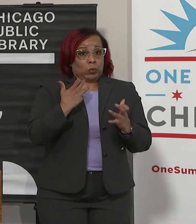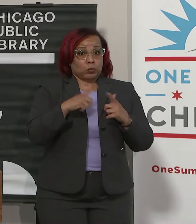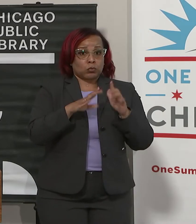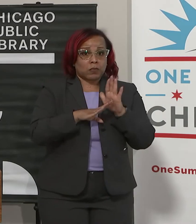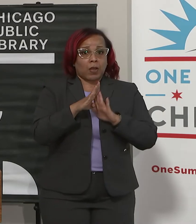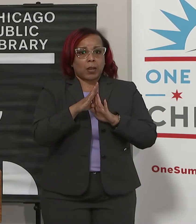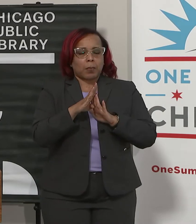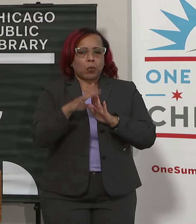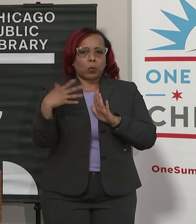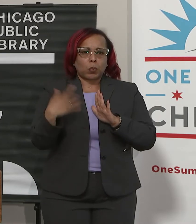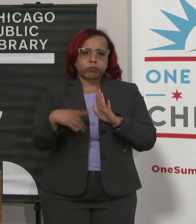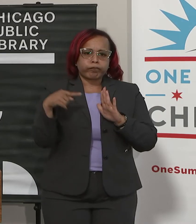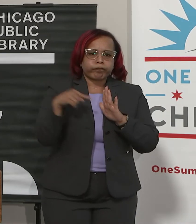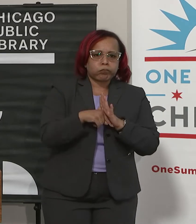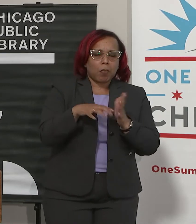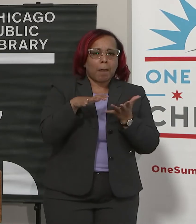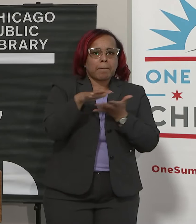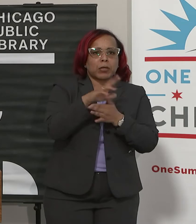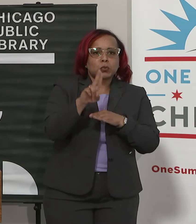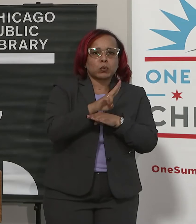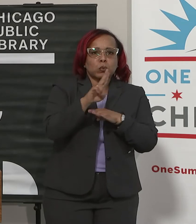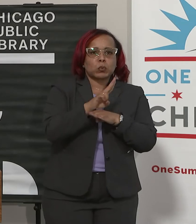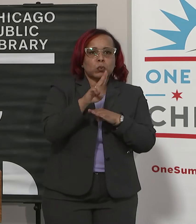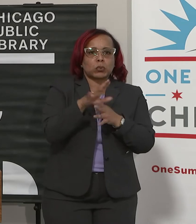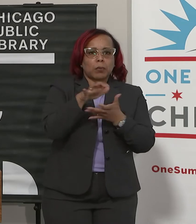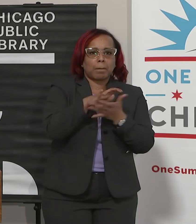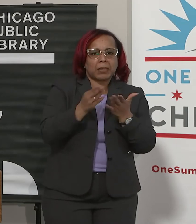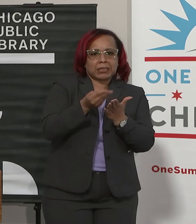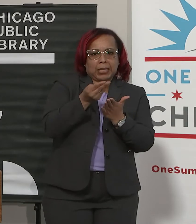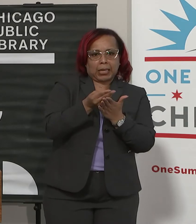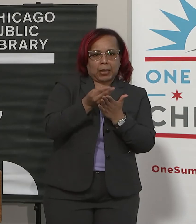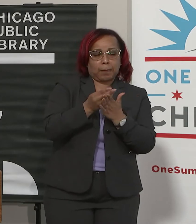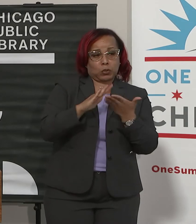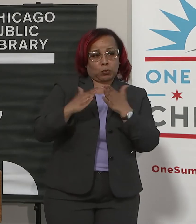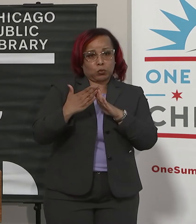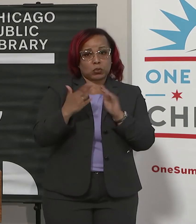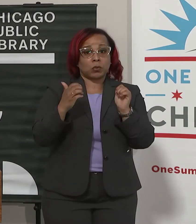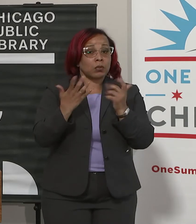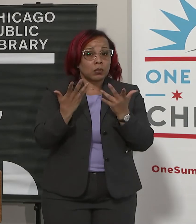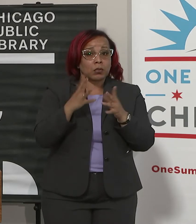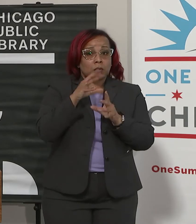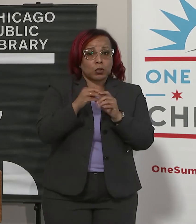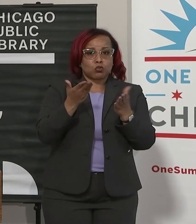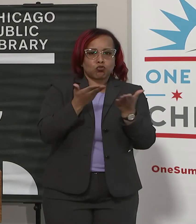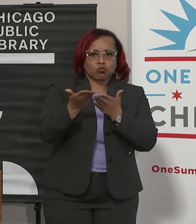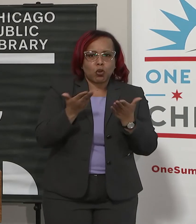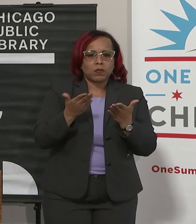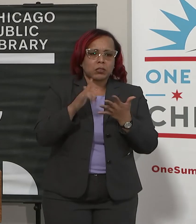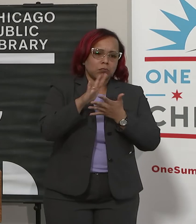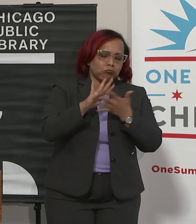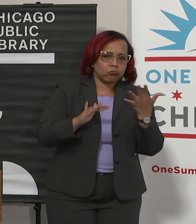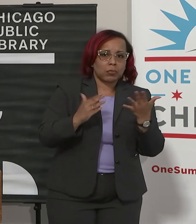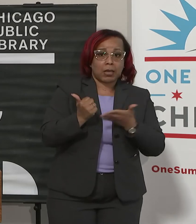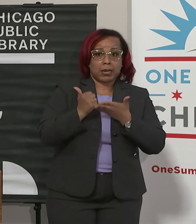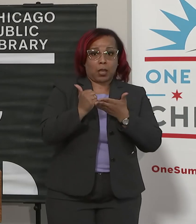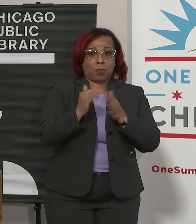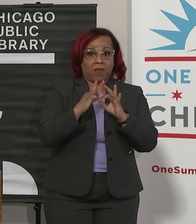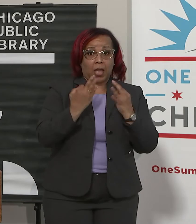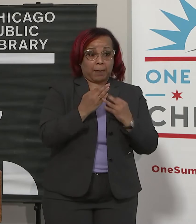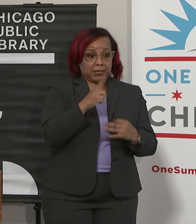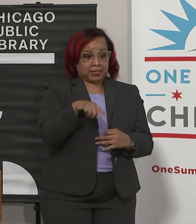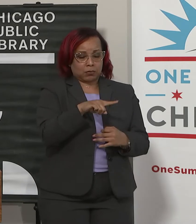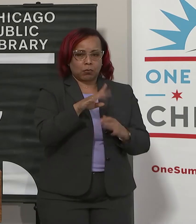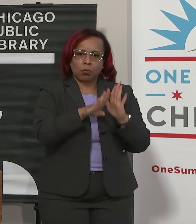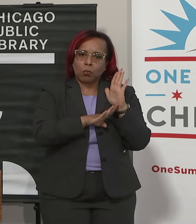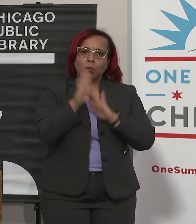develop vibrant, mixed-use, mixed-income communities with services and amenities to help families thrive and